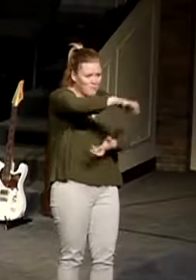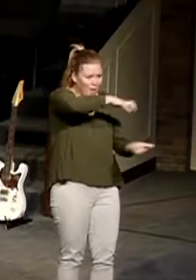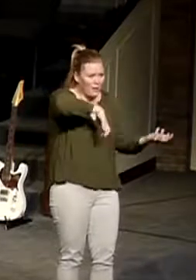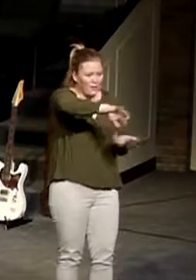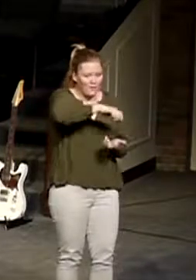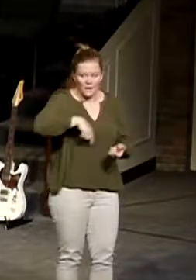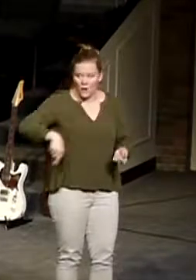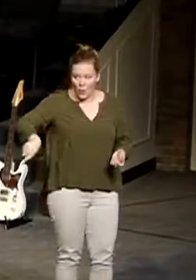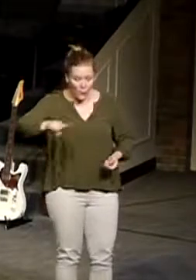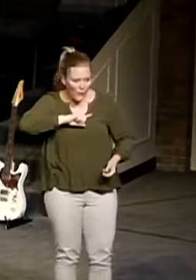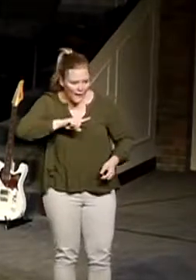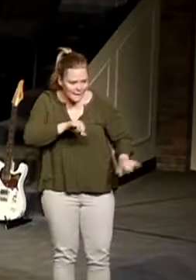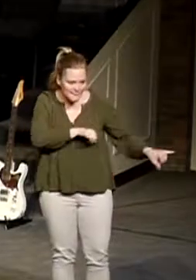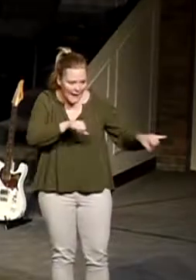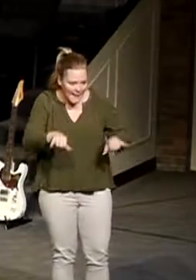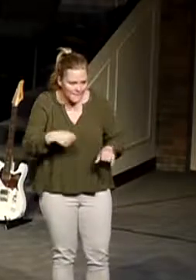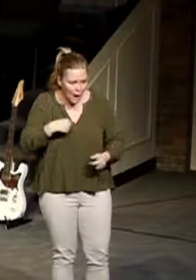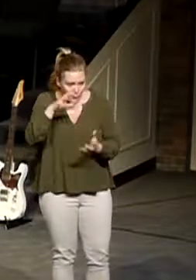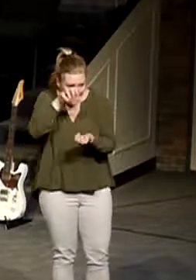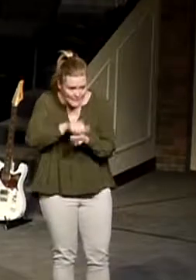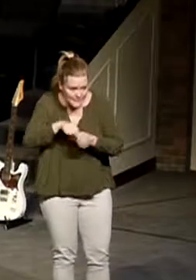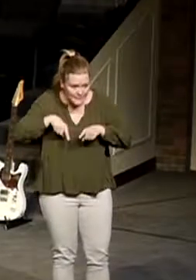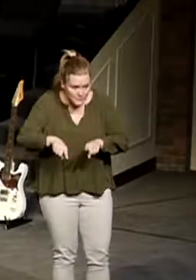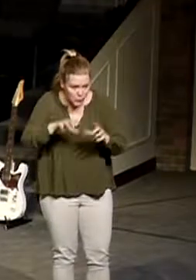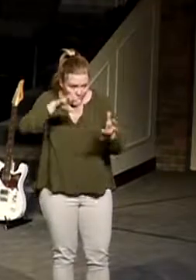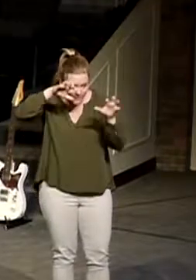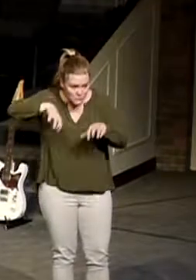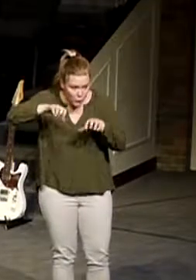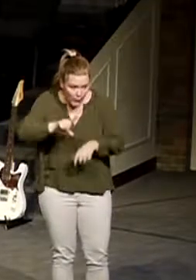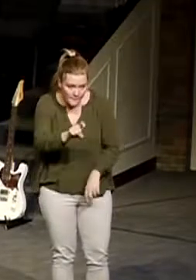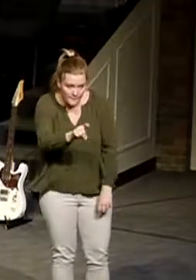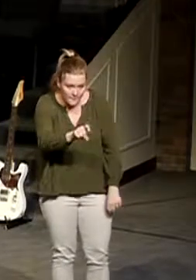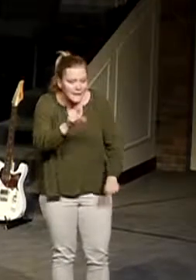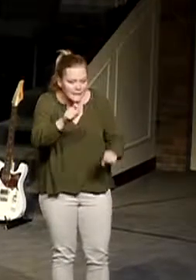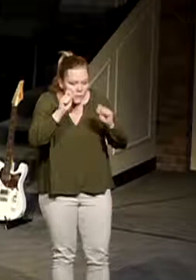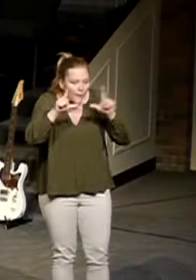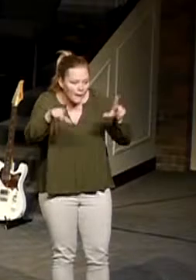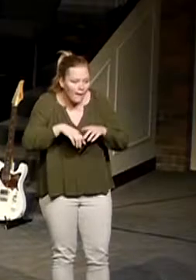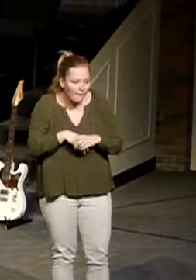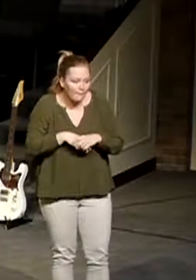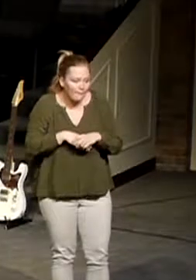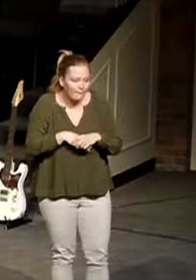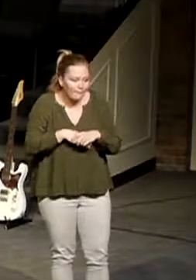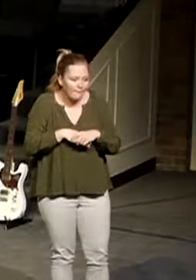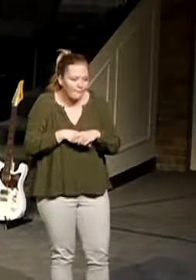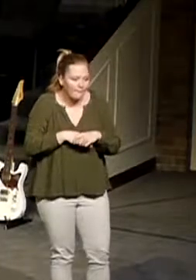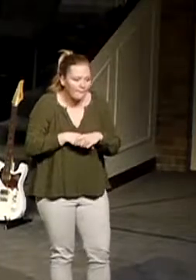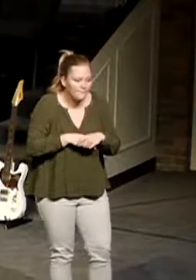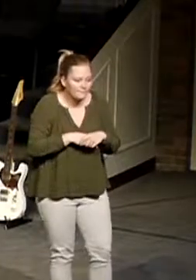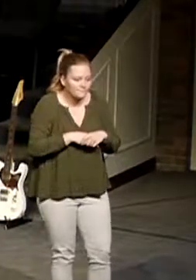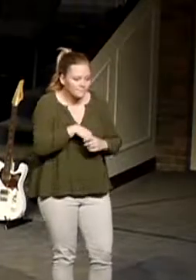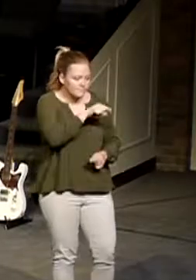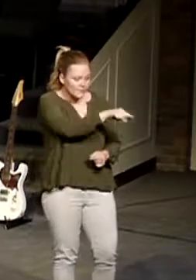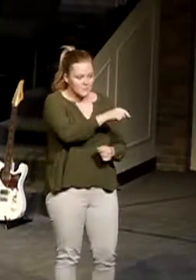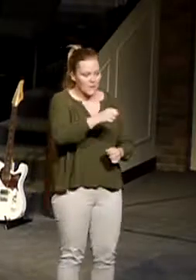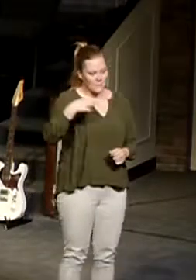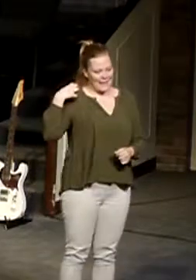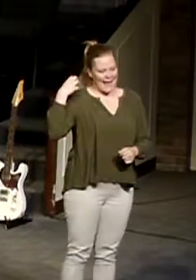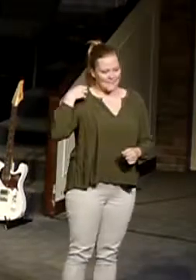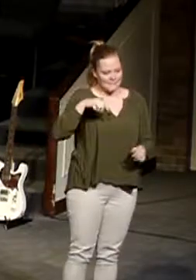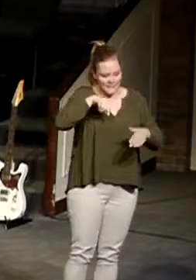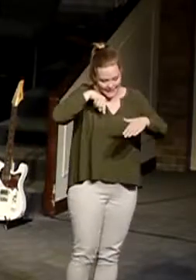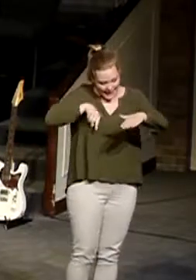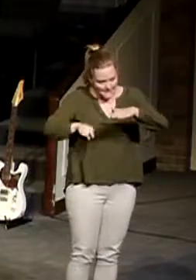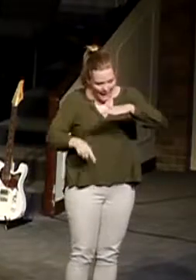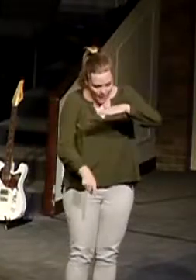to their gods and we're going to sleep? Not going to happen. Wake up. The mariners, get him up. Love this. Captain came down and said to